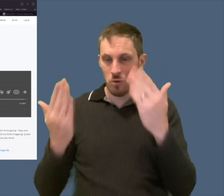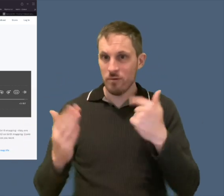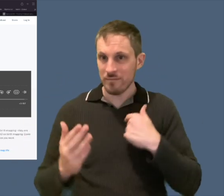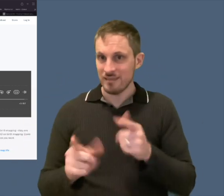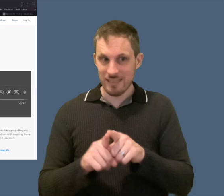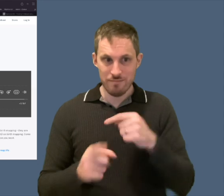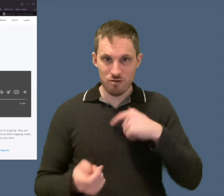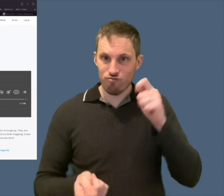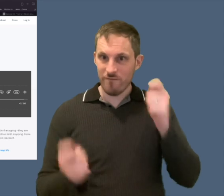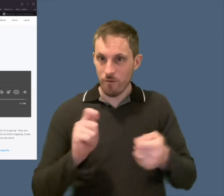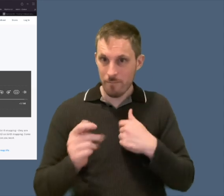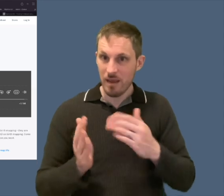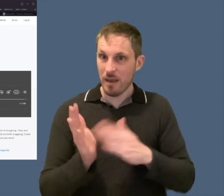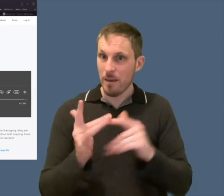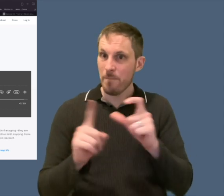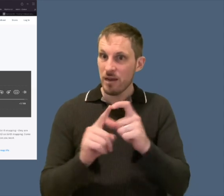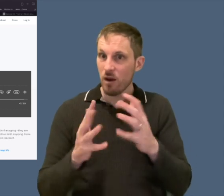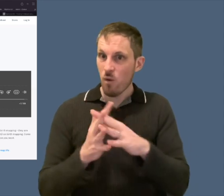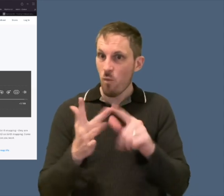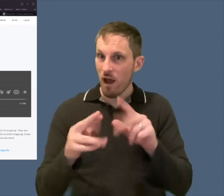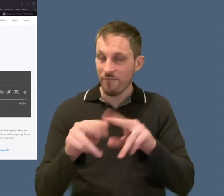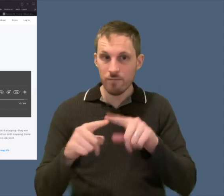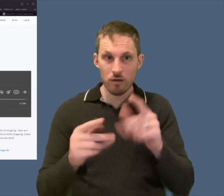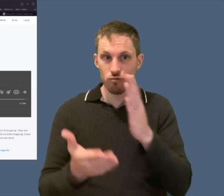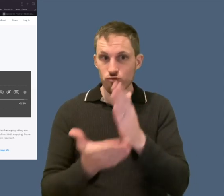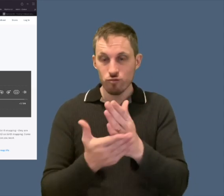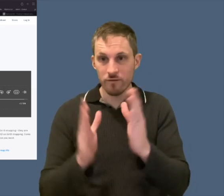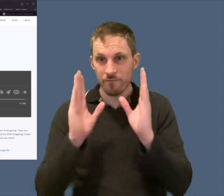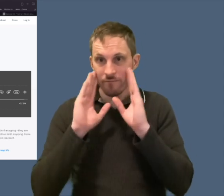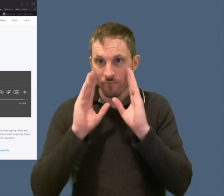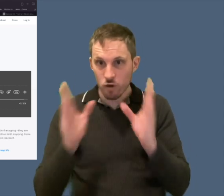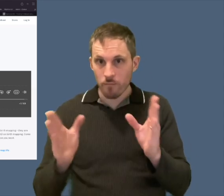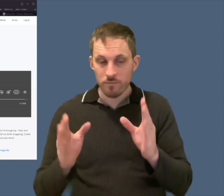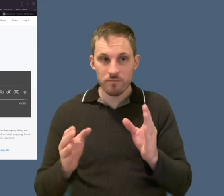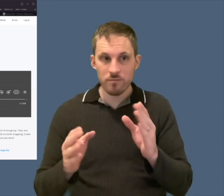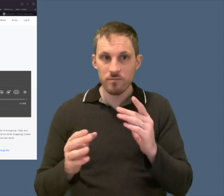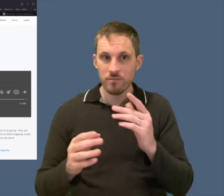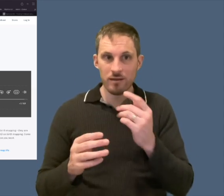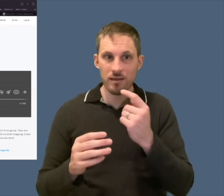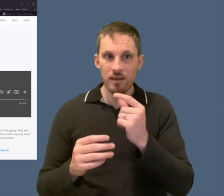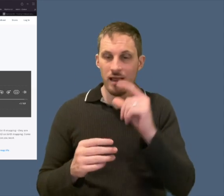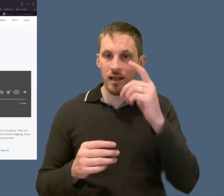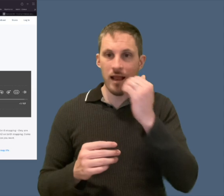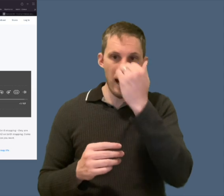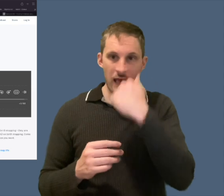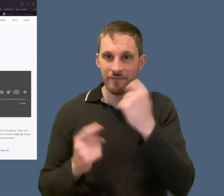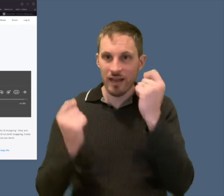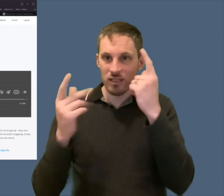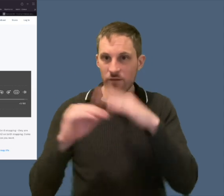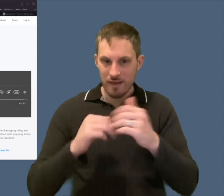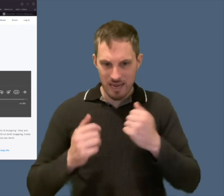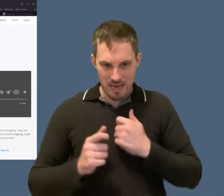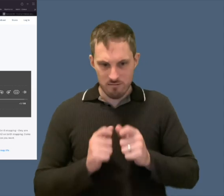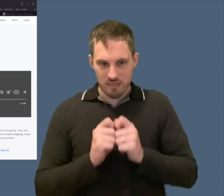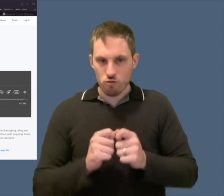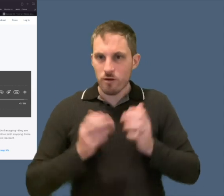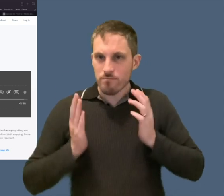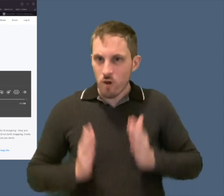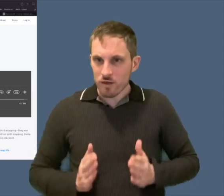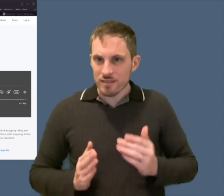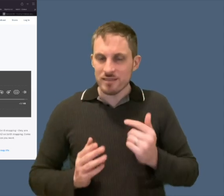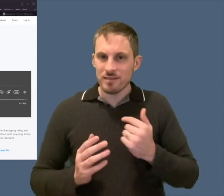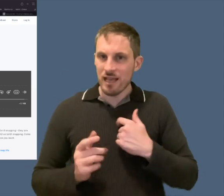through it. And I'm a midwife. It's phenomenal, the lack of understanding we have around our own sacred bodies and the